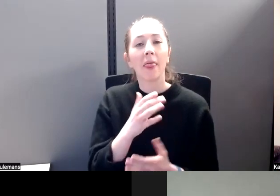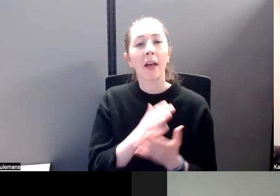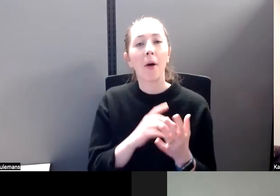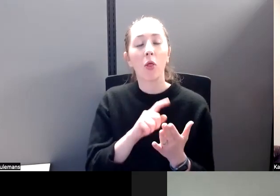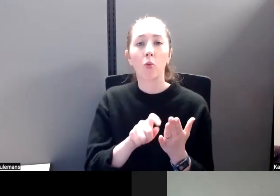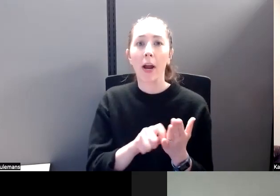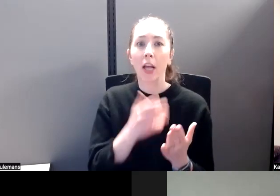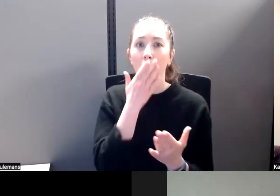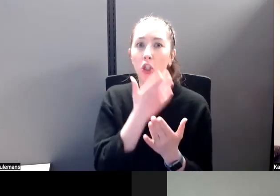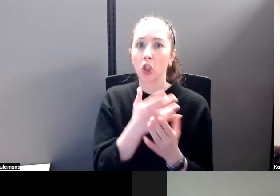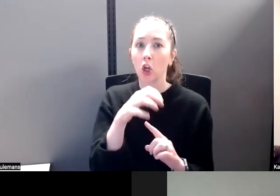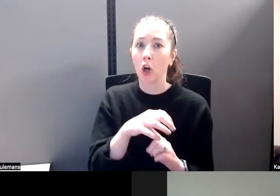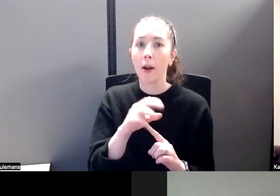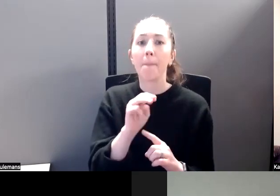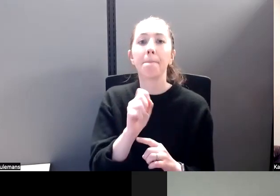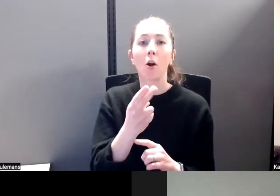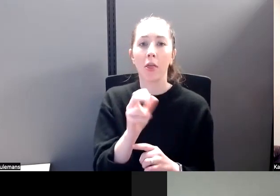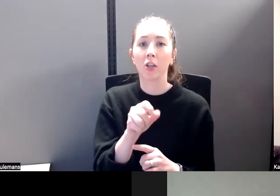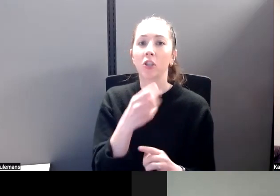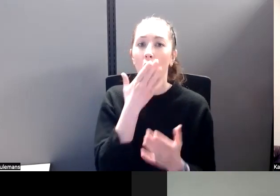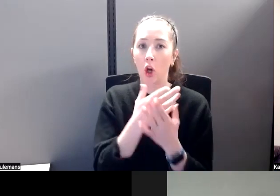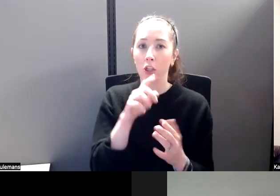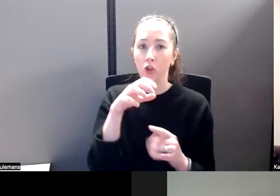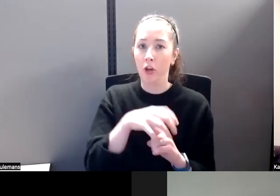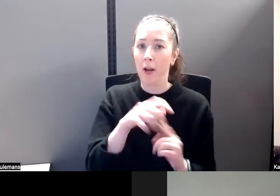is really good. Martha's a very good writer. And you can